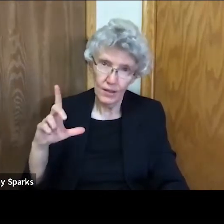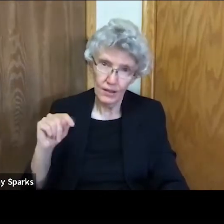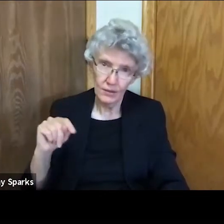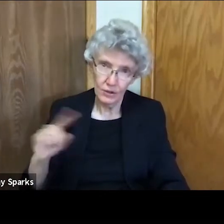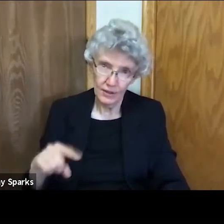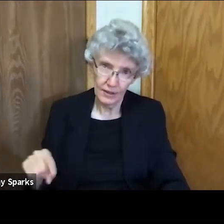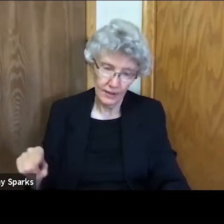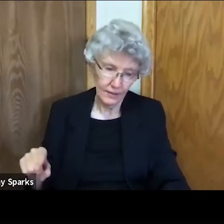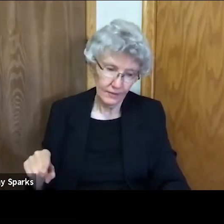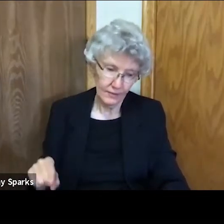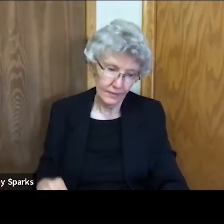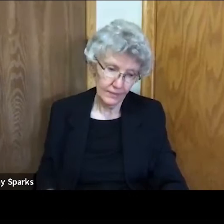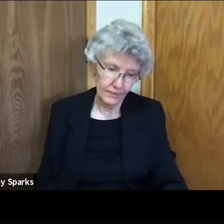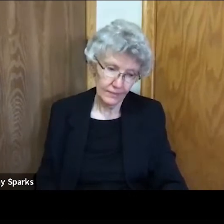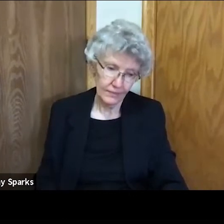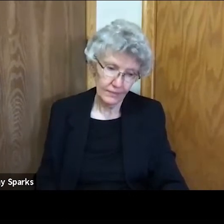Dan Schultz,